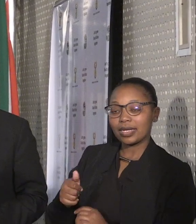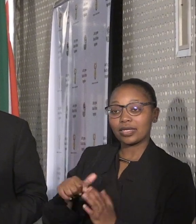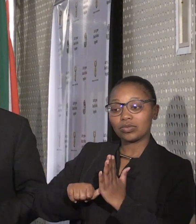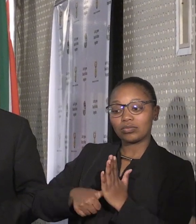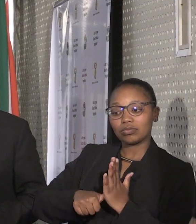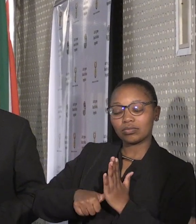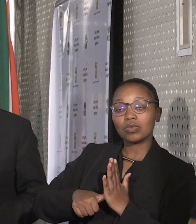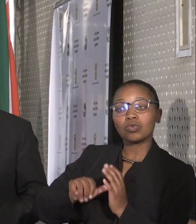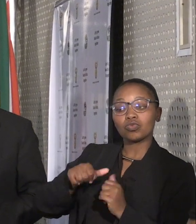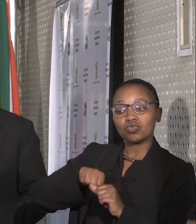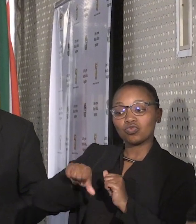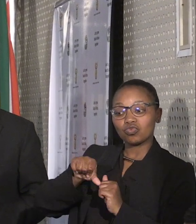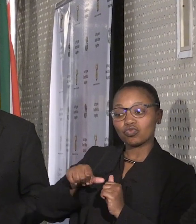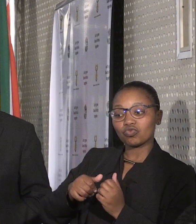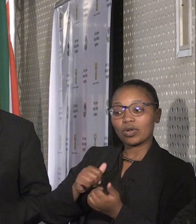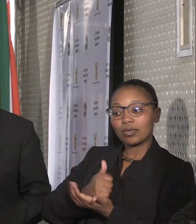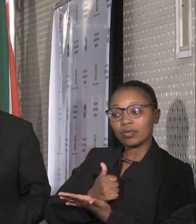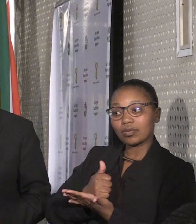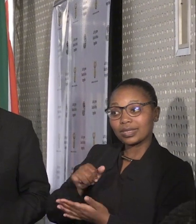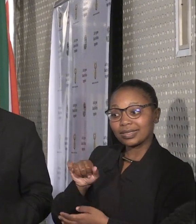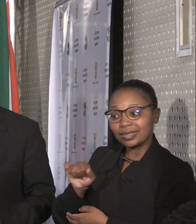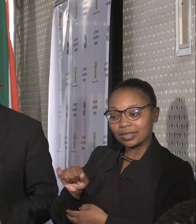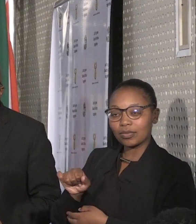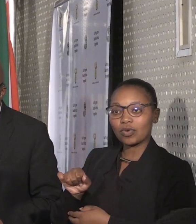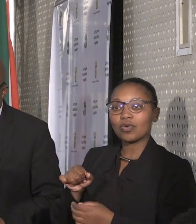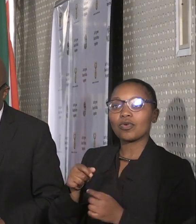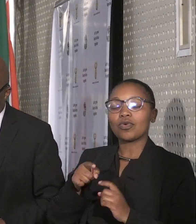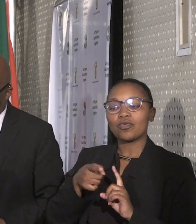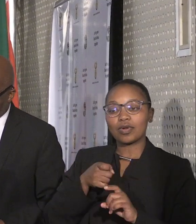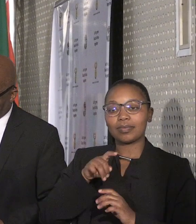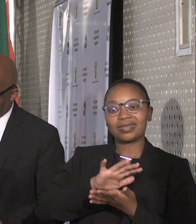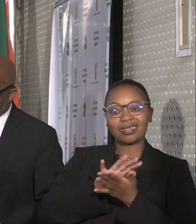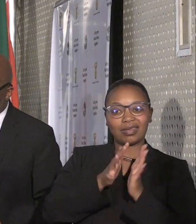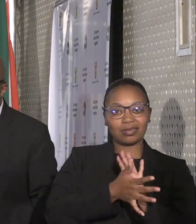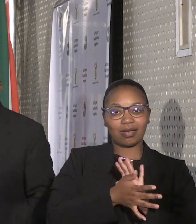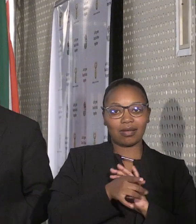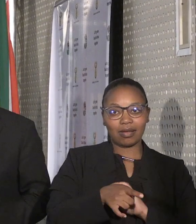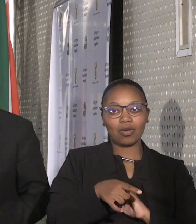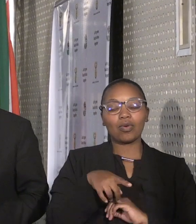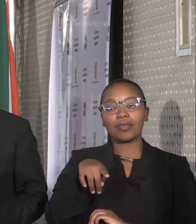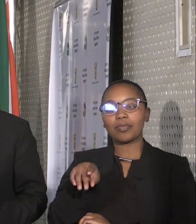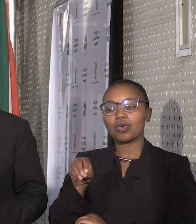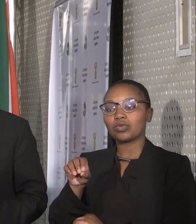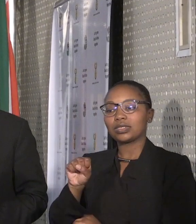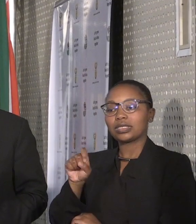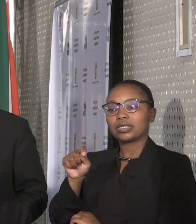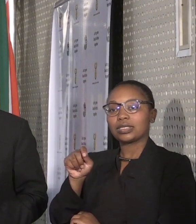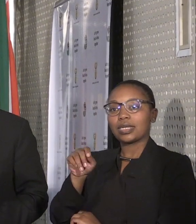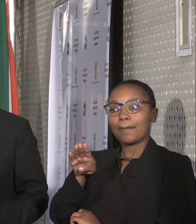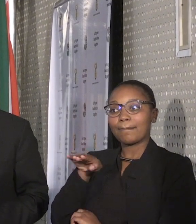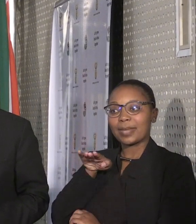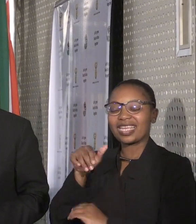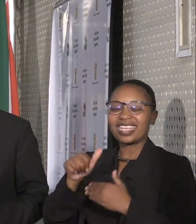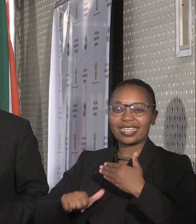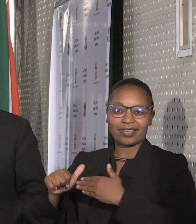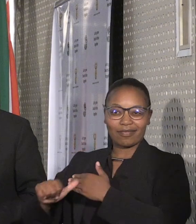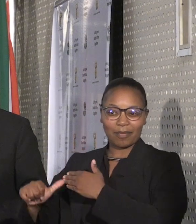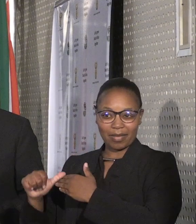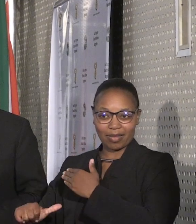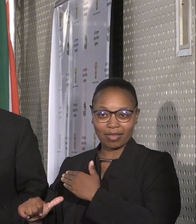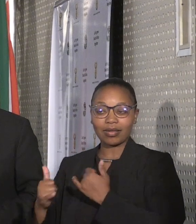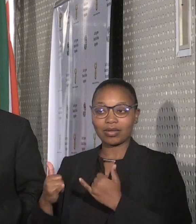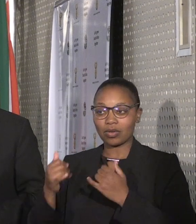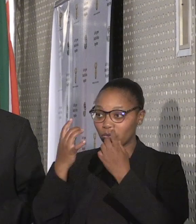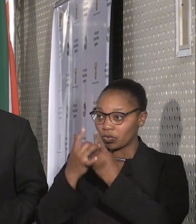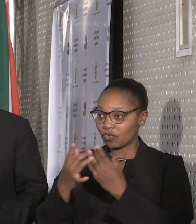Postbank SASSA Gold Cards monthly. We would like to confirm to South Africa that the majority of these accounts